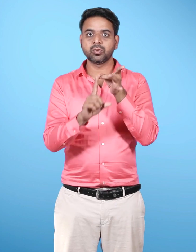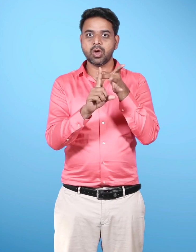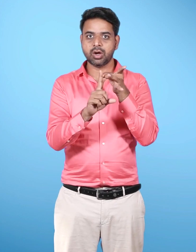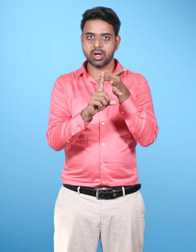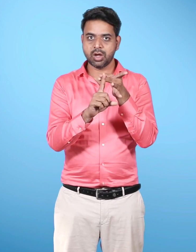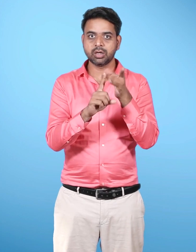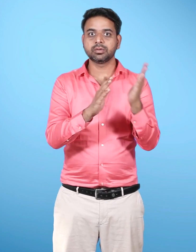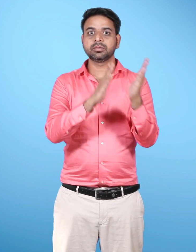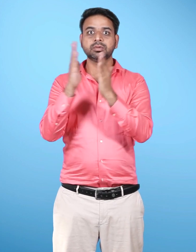metal, respectively.